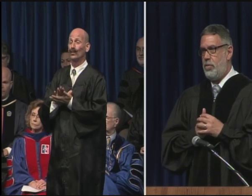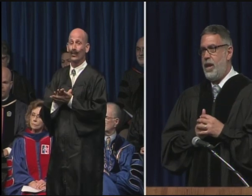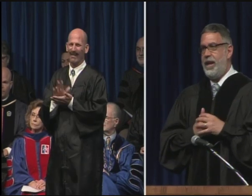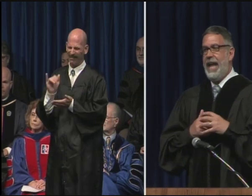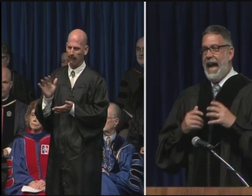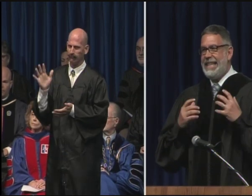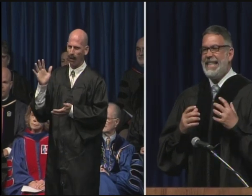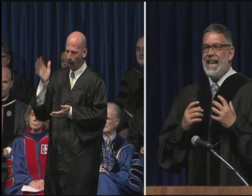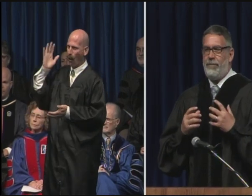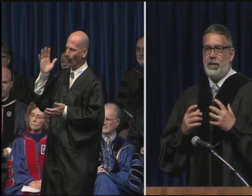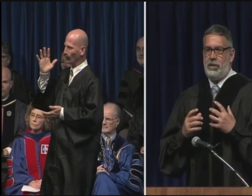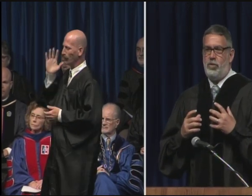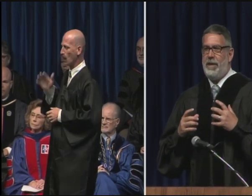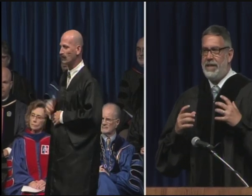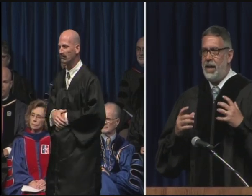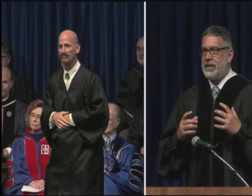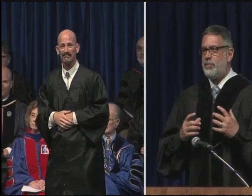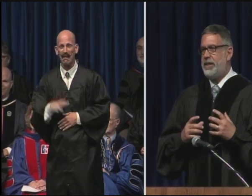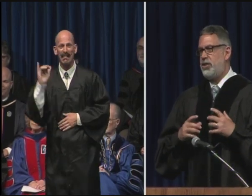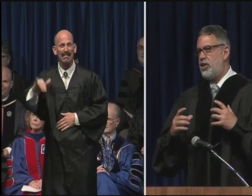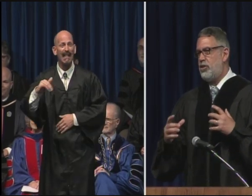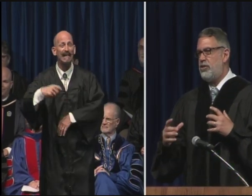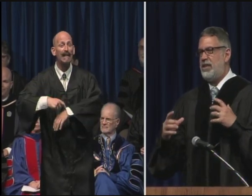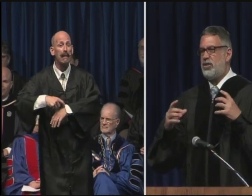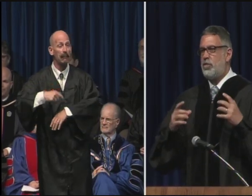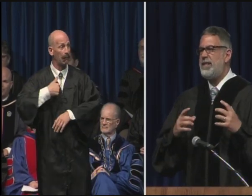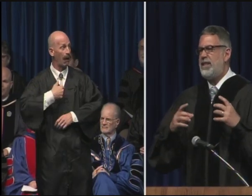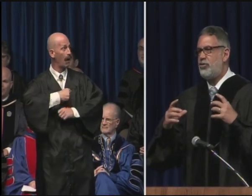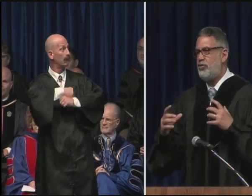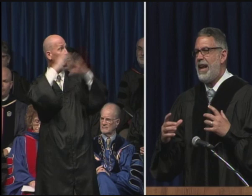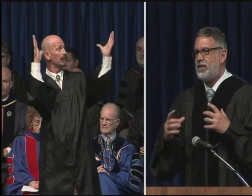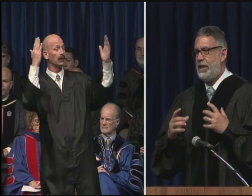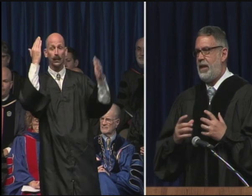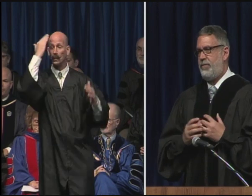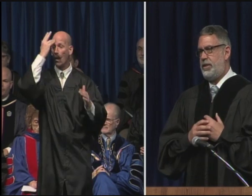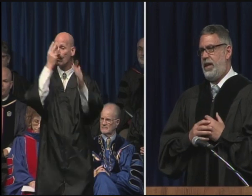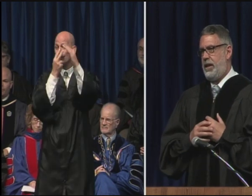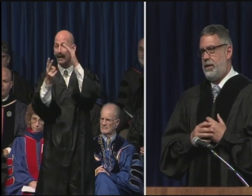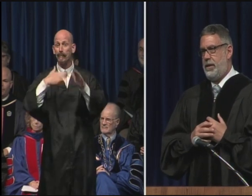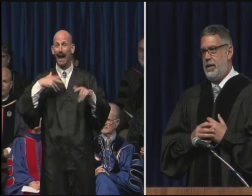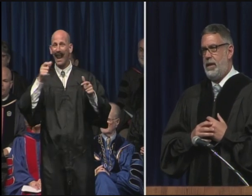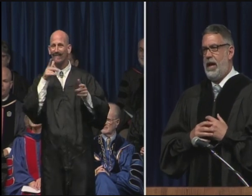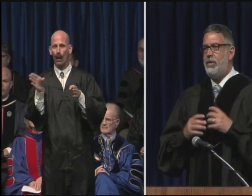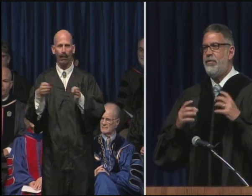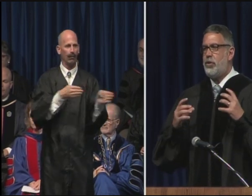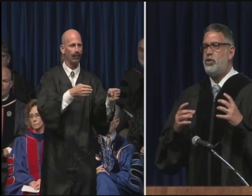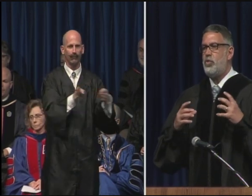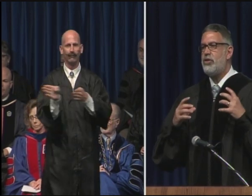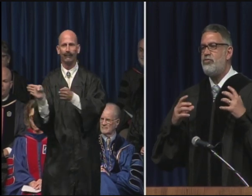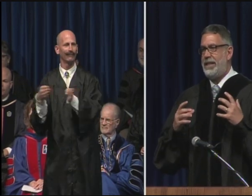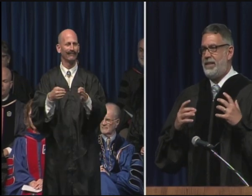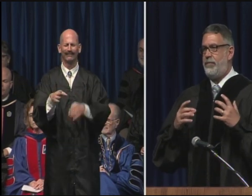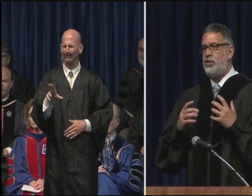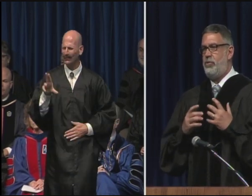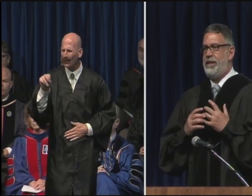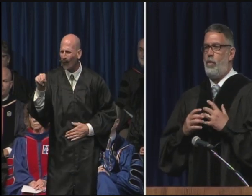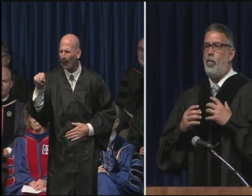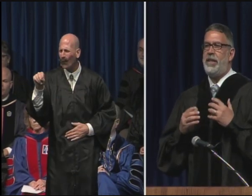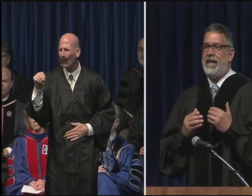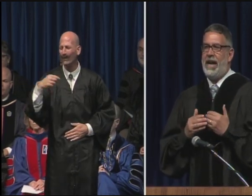I didn't have a clue about the unexpected turns and twists and tracks my life would take. I would have thought you were crazy if you told me that one day I would